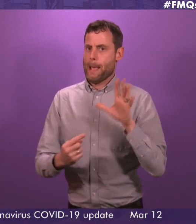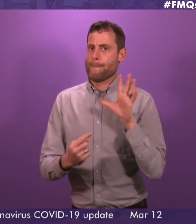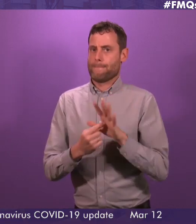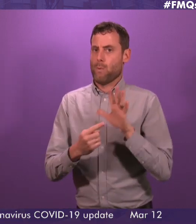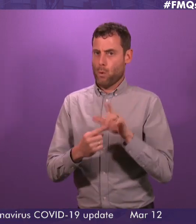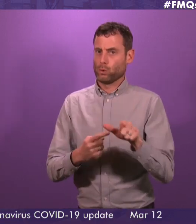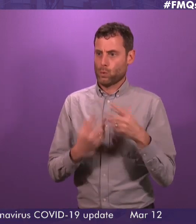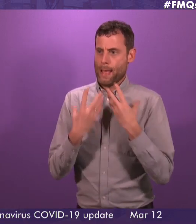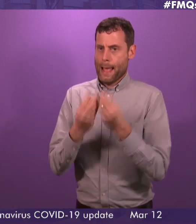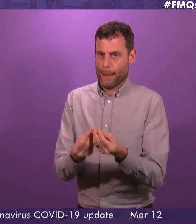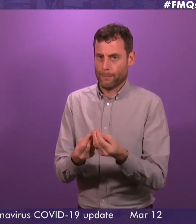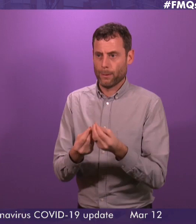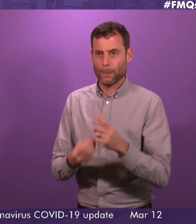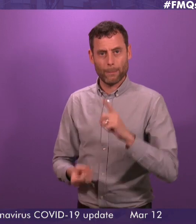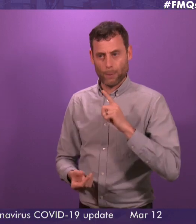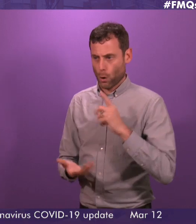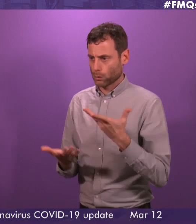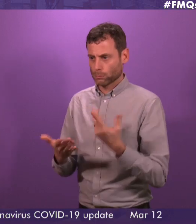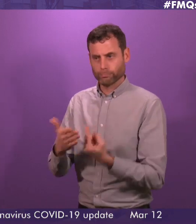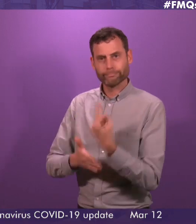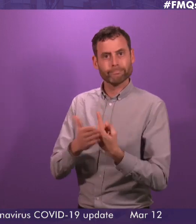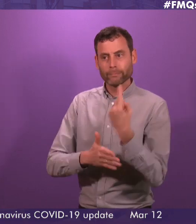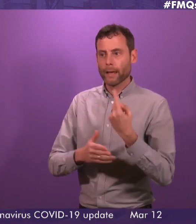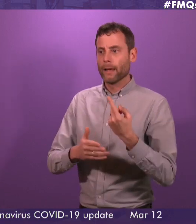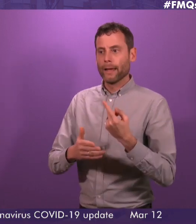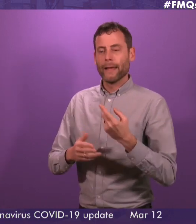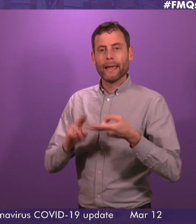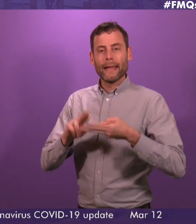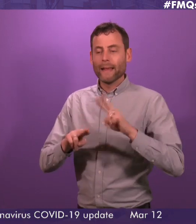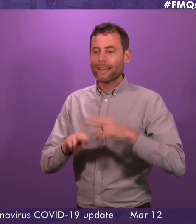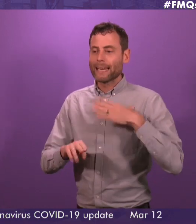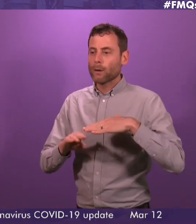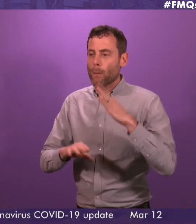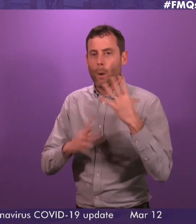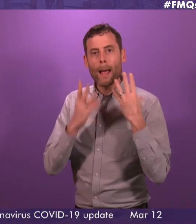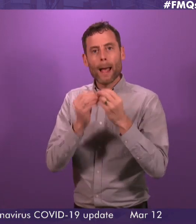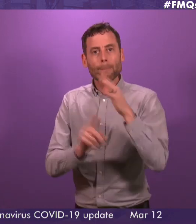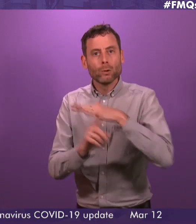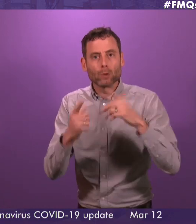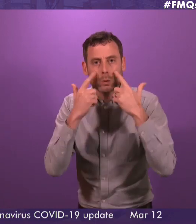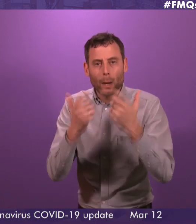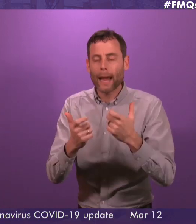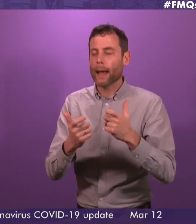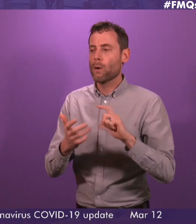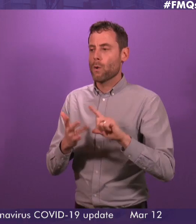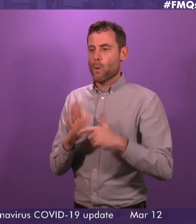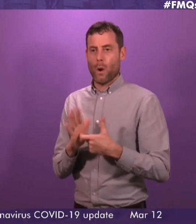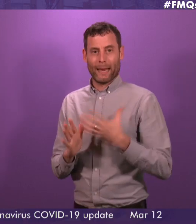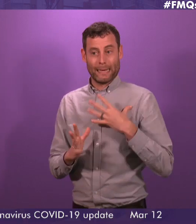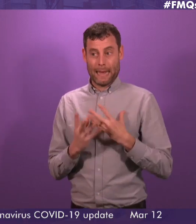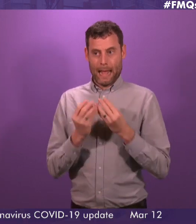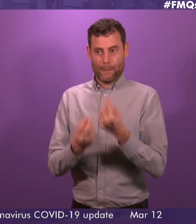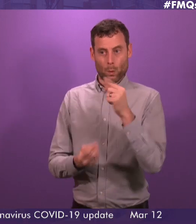to manage an increase in levels of social care required and support for those who are the